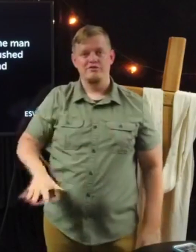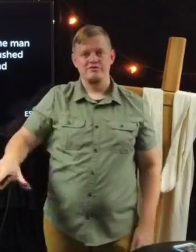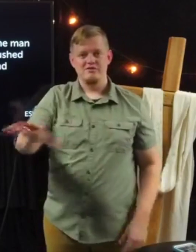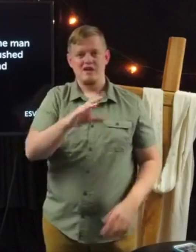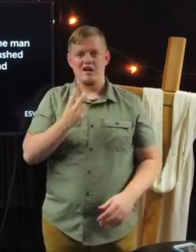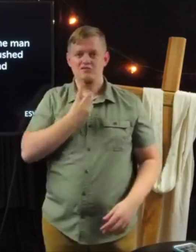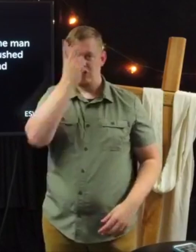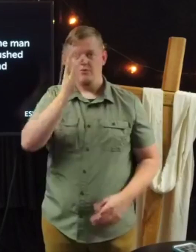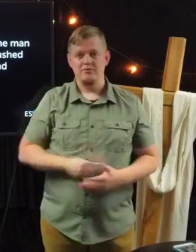head into the water.